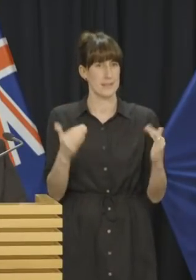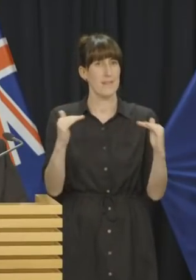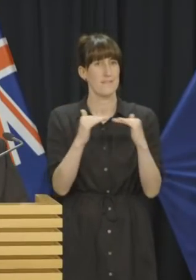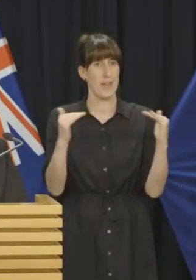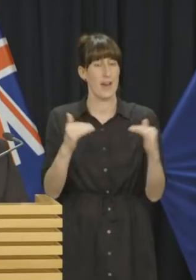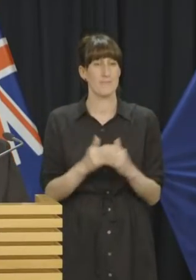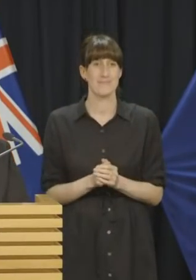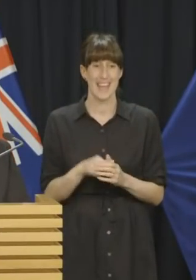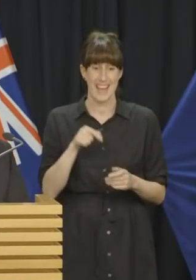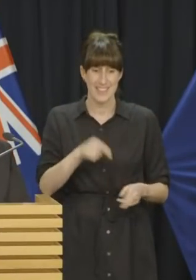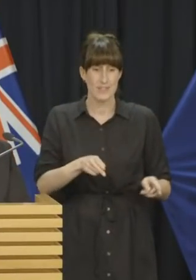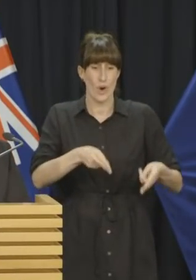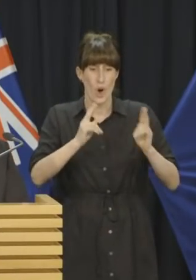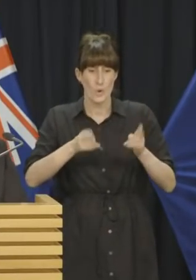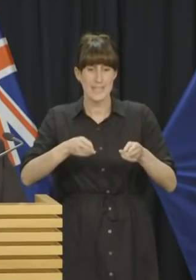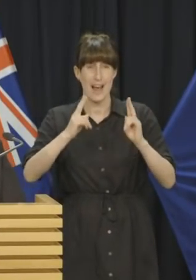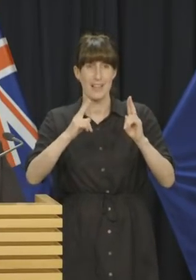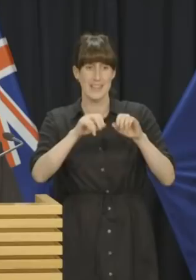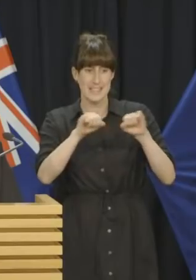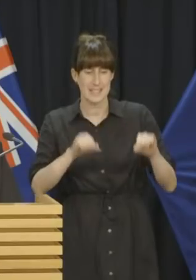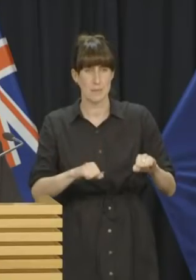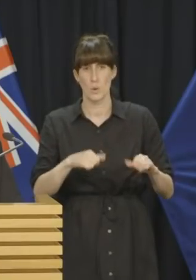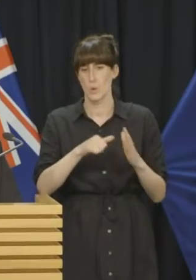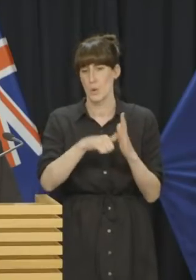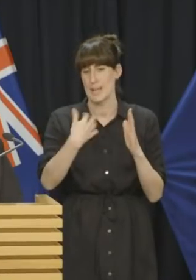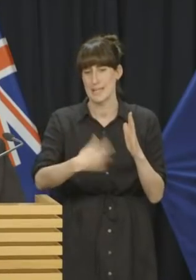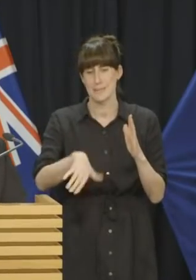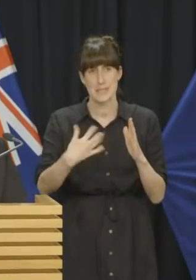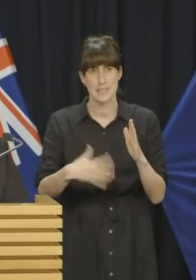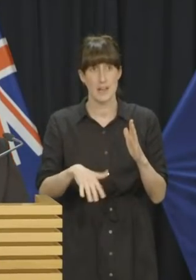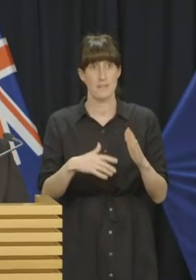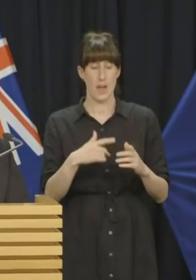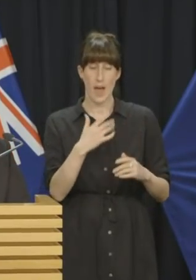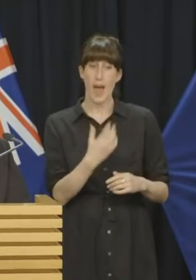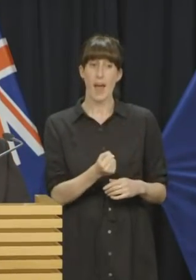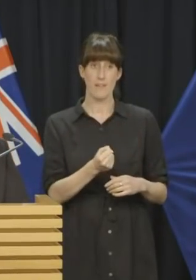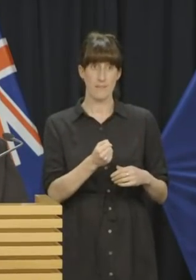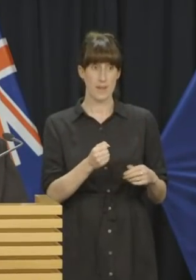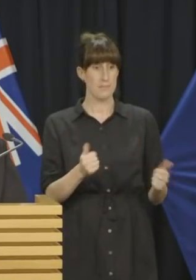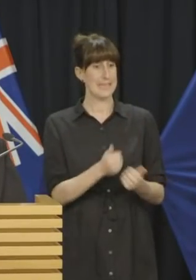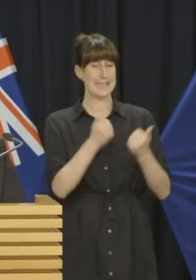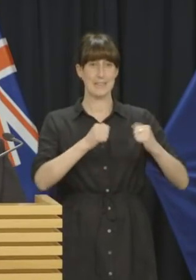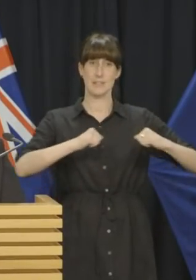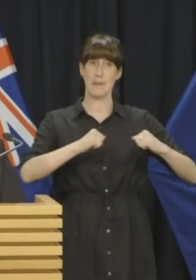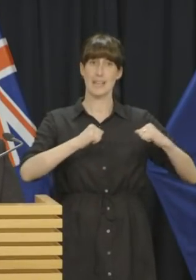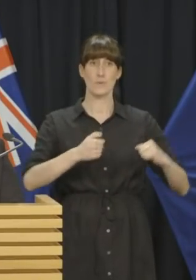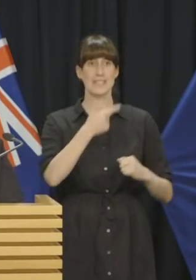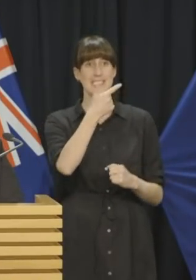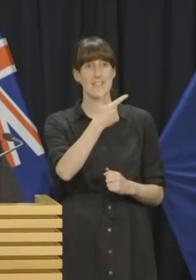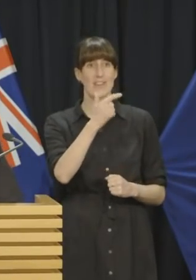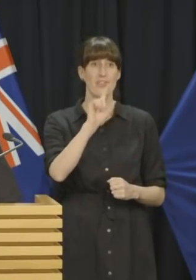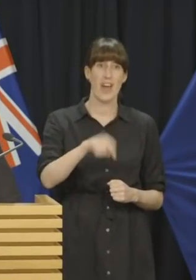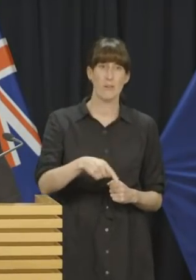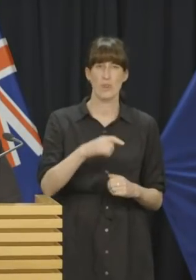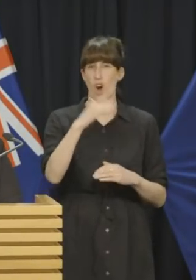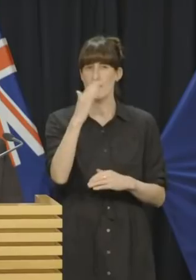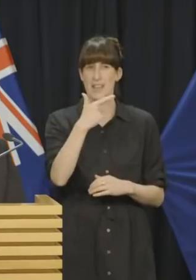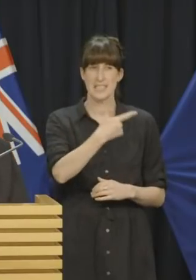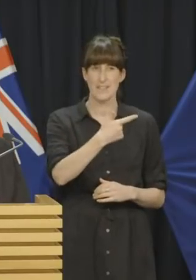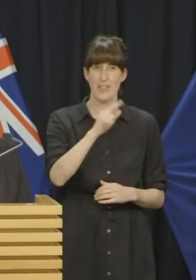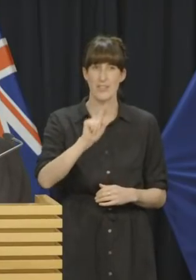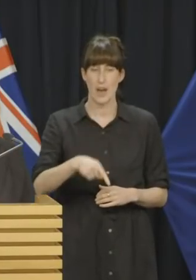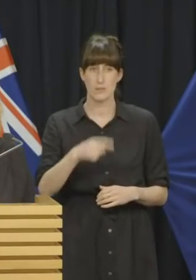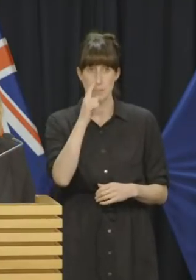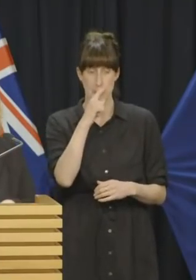run. We have capacity for over 7,000 people in our facilities, and the systems in place are being